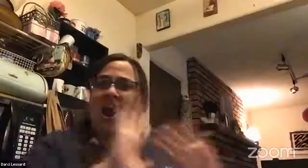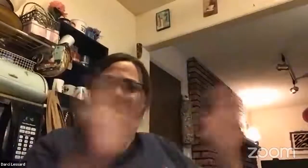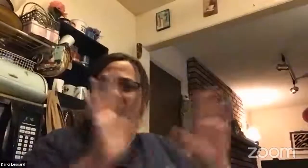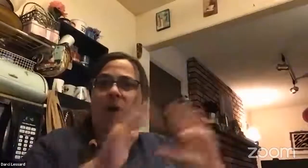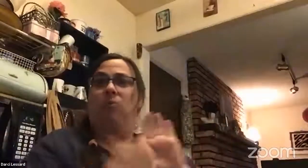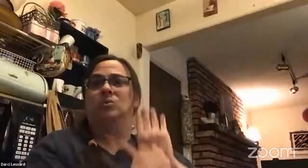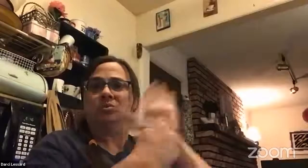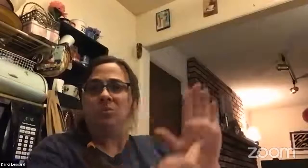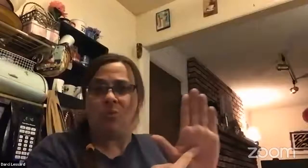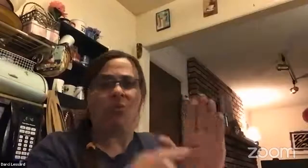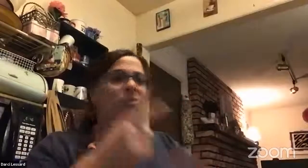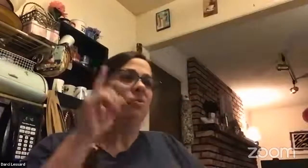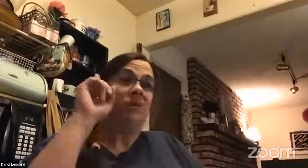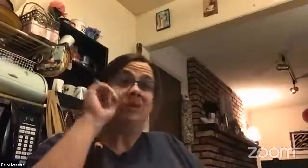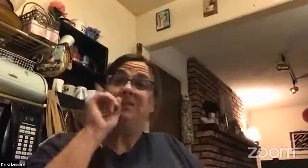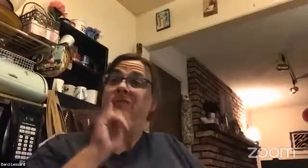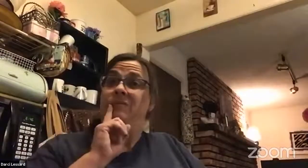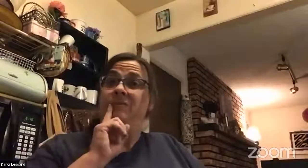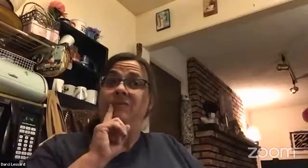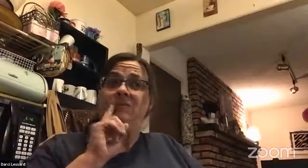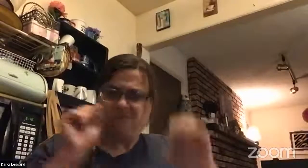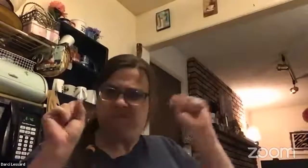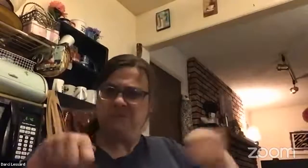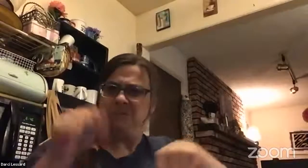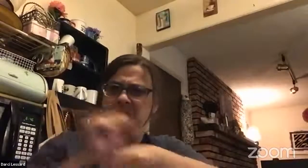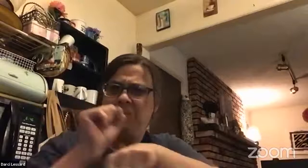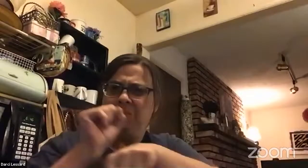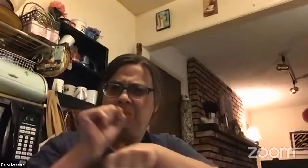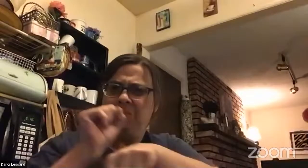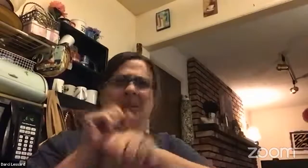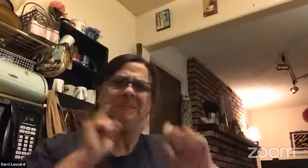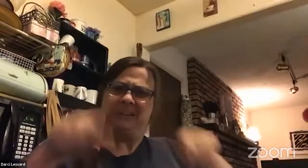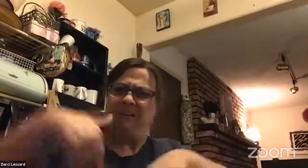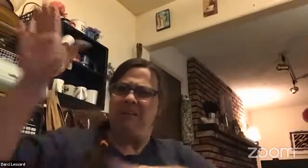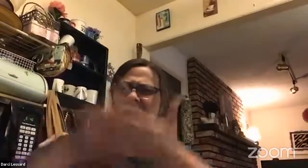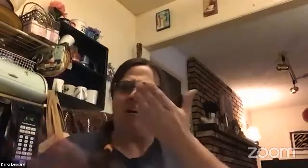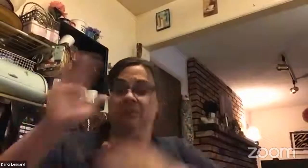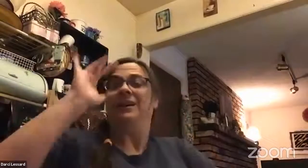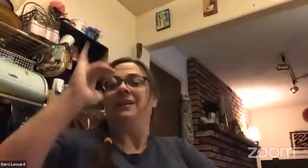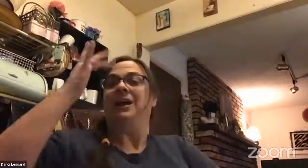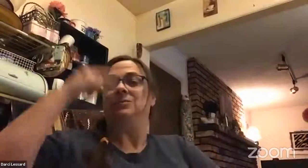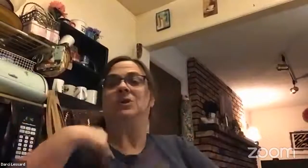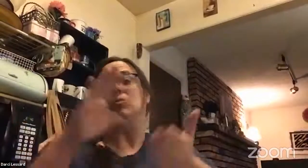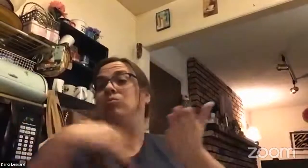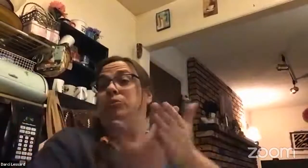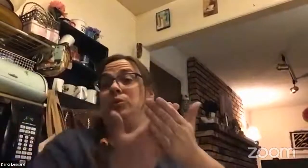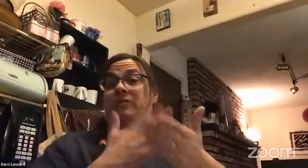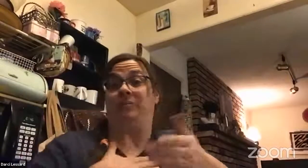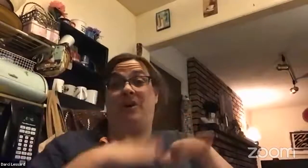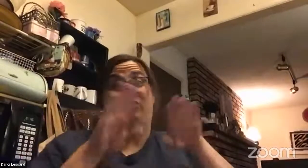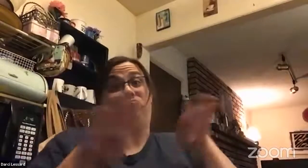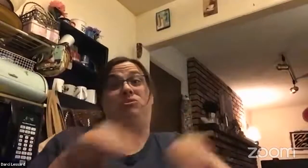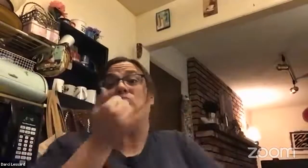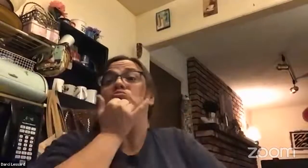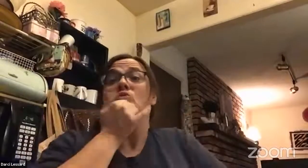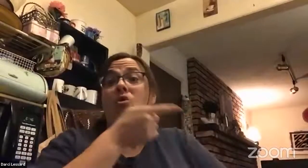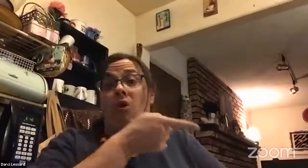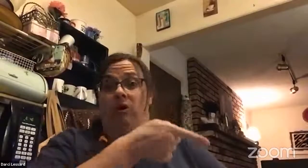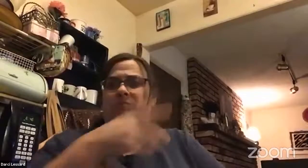they're telling us, you know, yes, you're deaf, but you can go to college. And